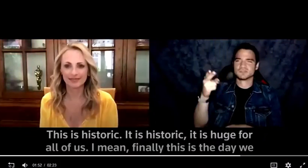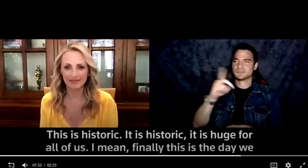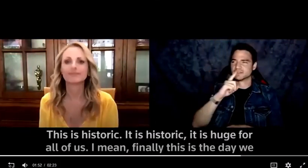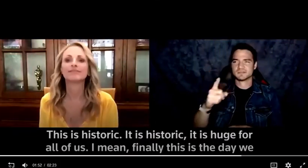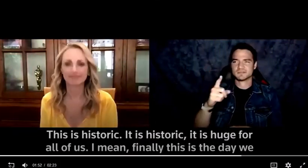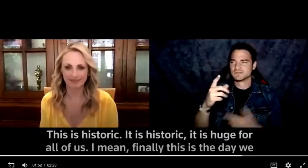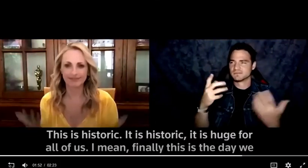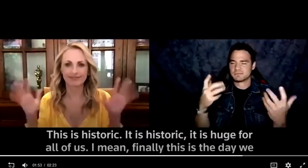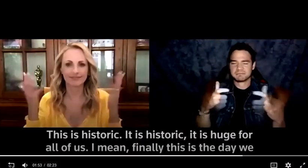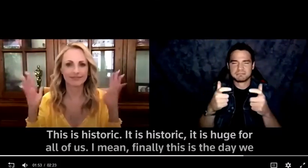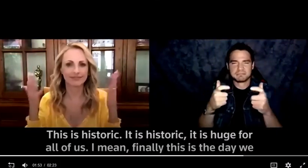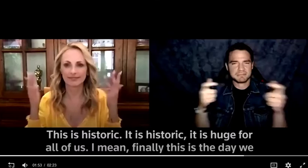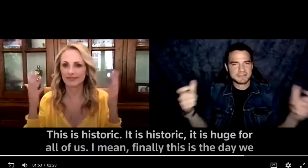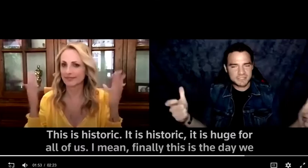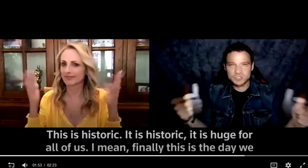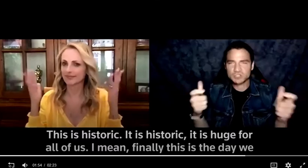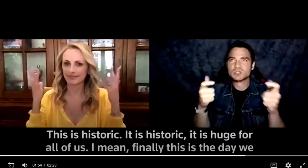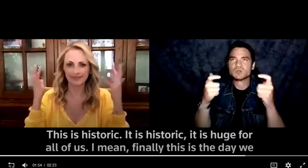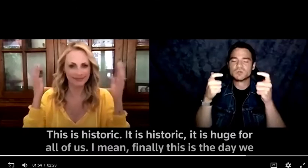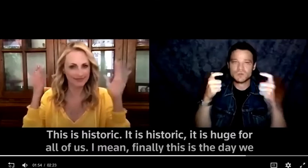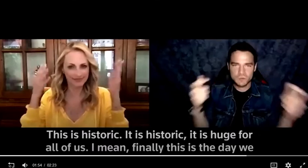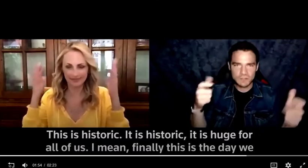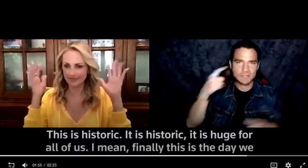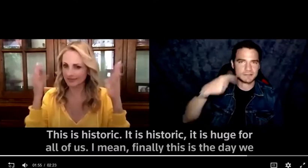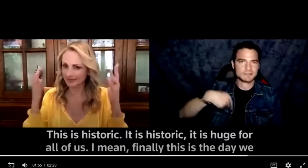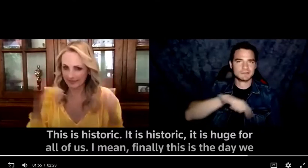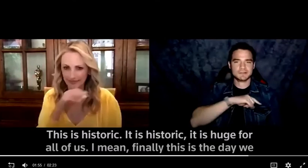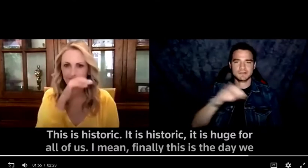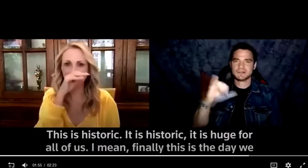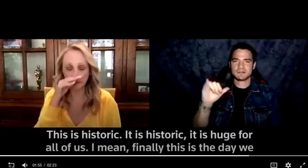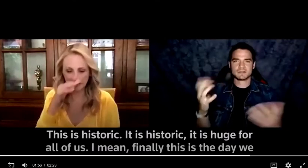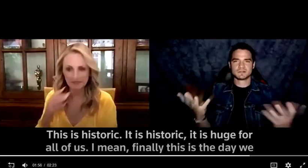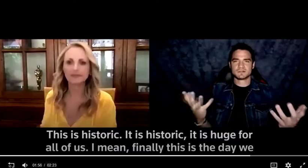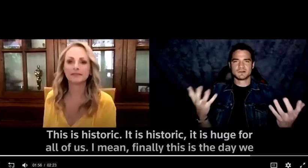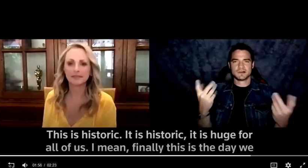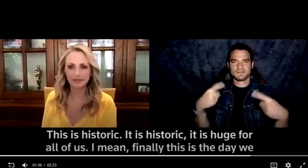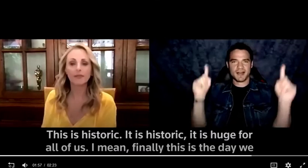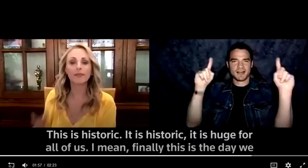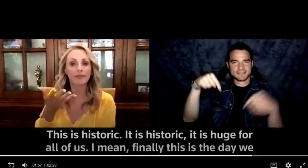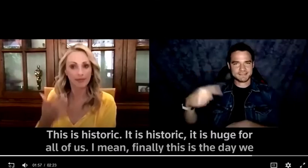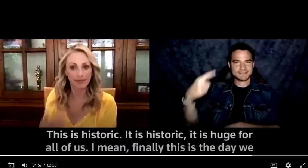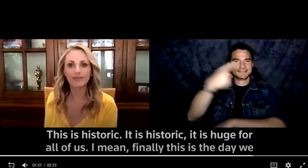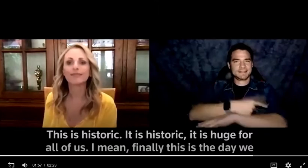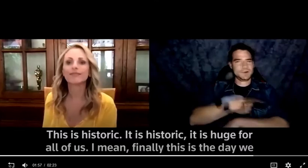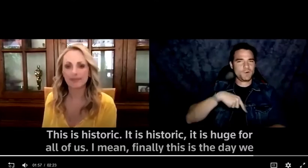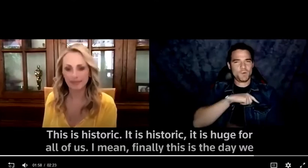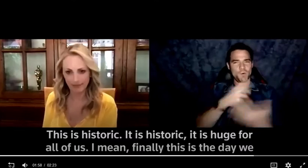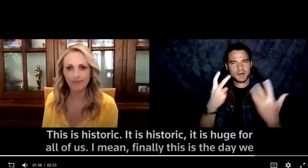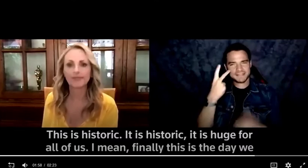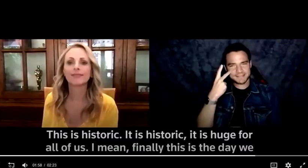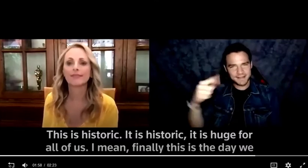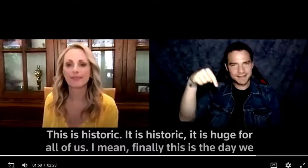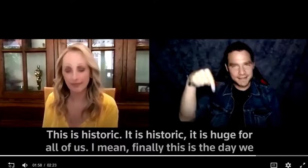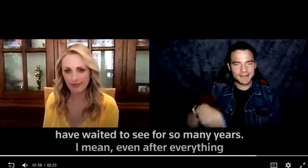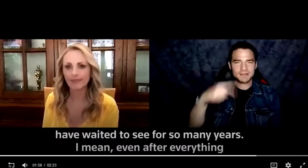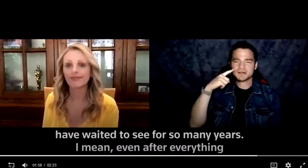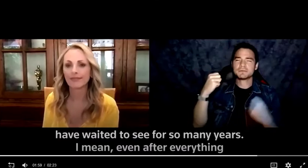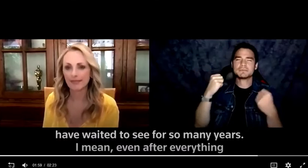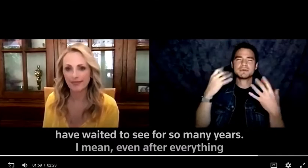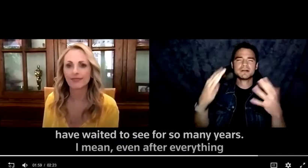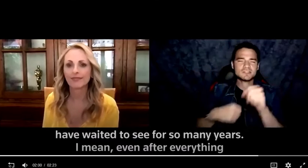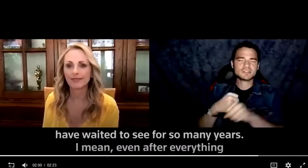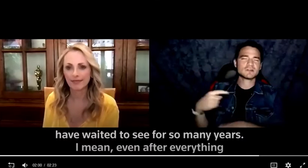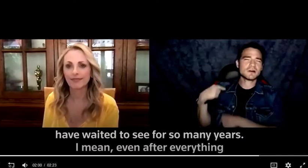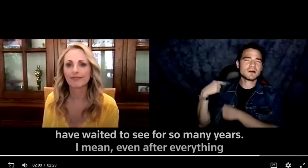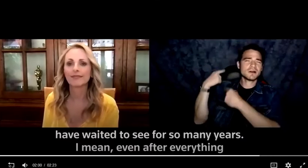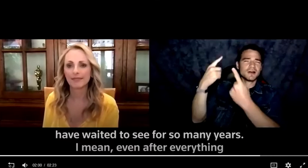This is historic. It is historic. It is huge for all of us. I mean, finally, this is a day we have waited to